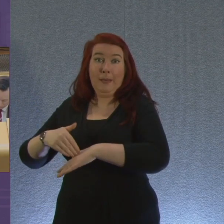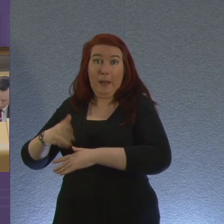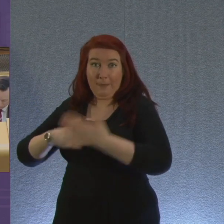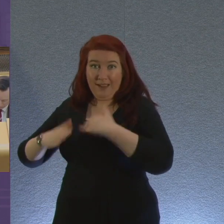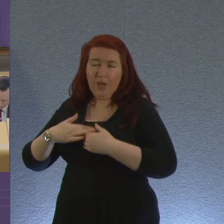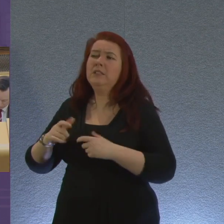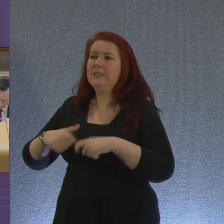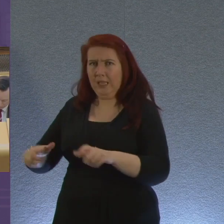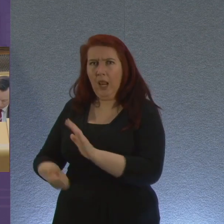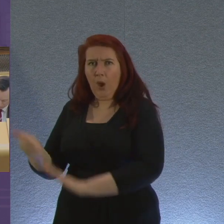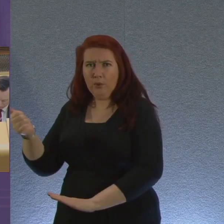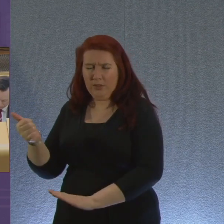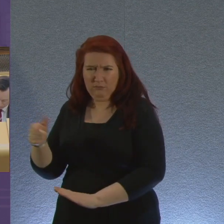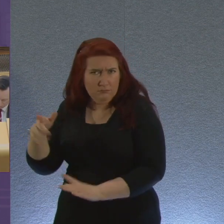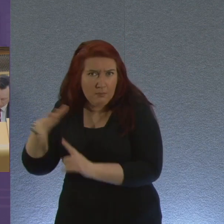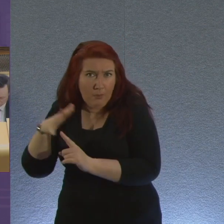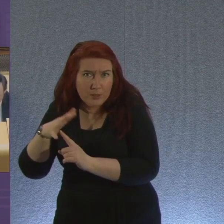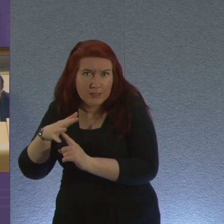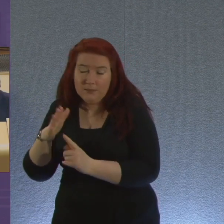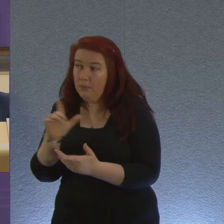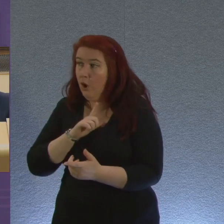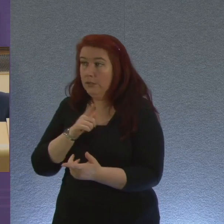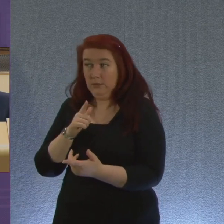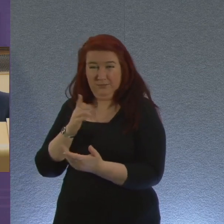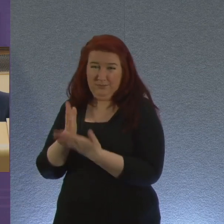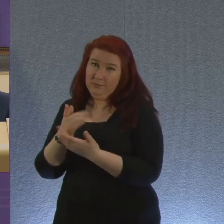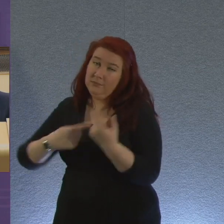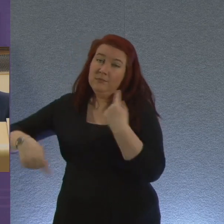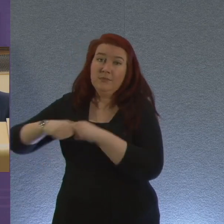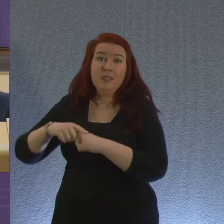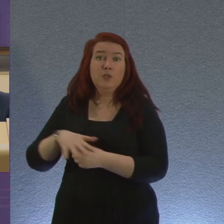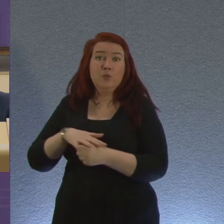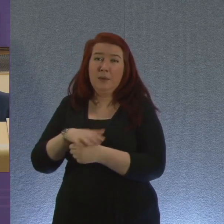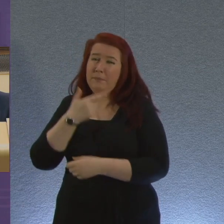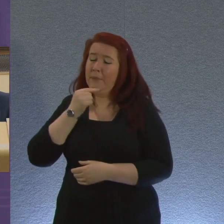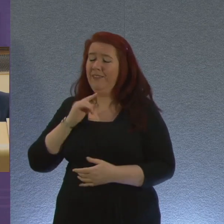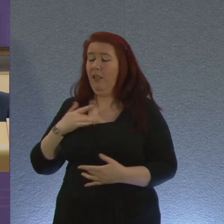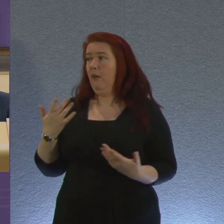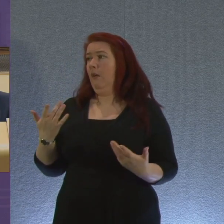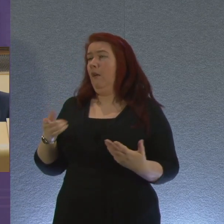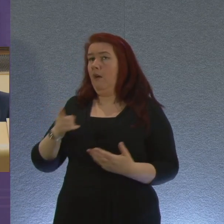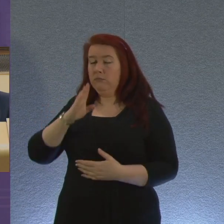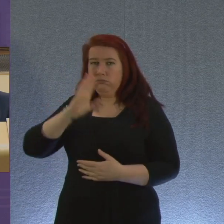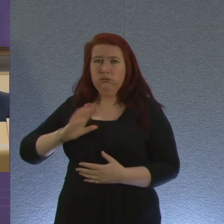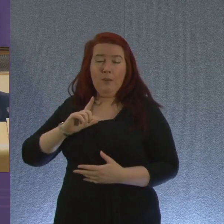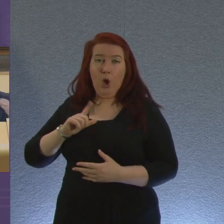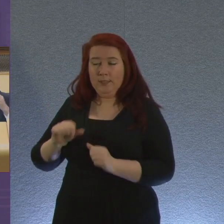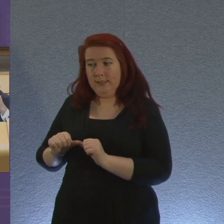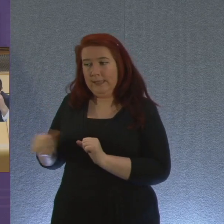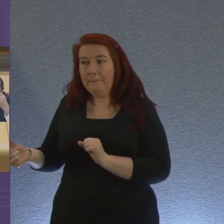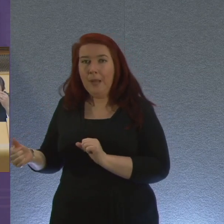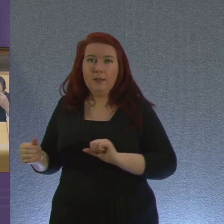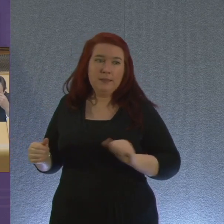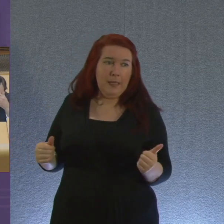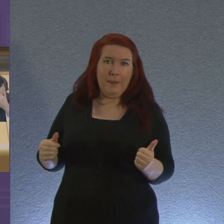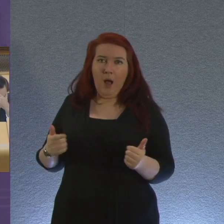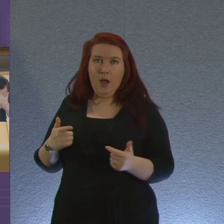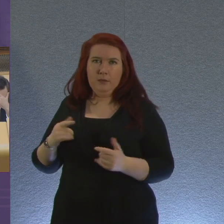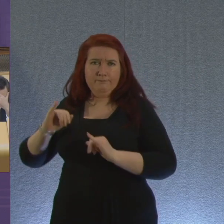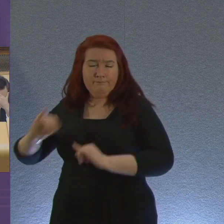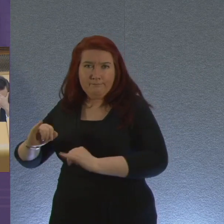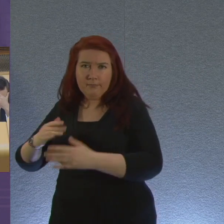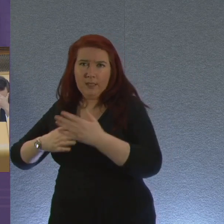important, because I'm sure we have all had situations where individuals have had their lives made a misery by antisocial neighbours, individuals who have in